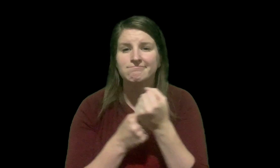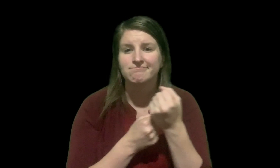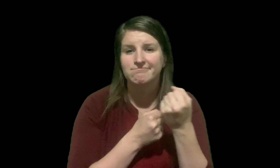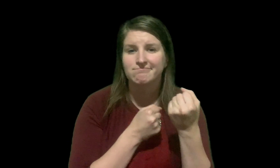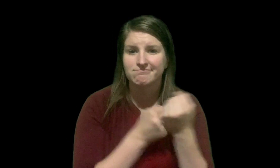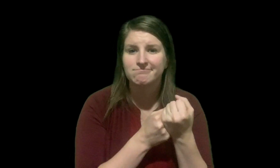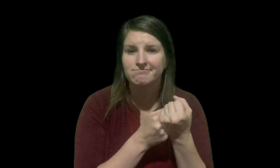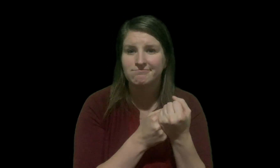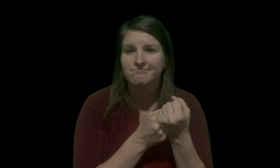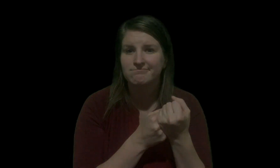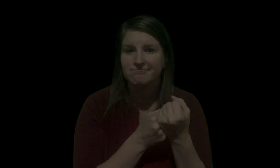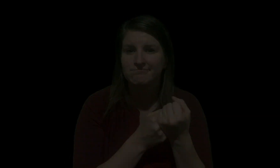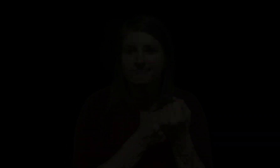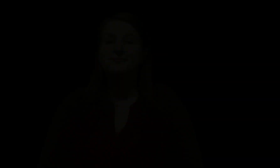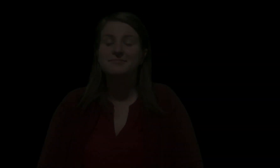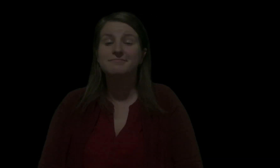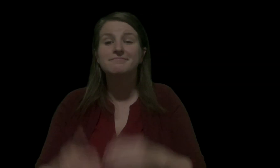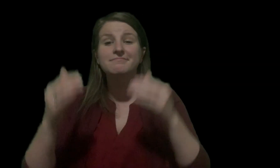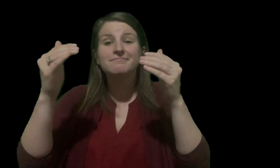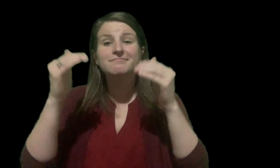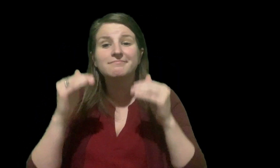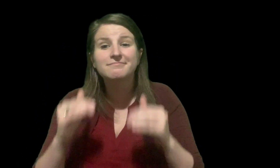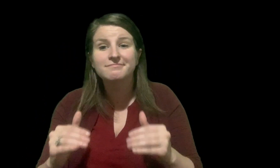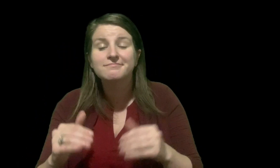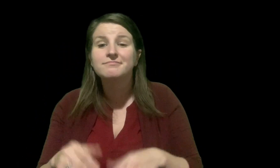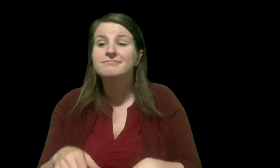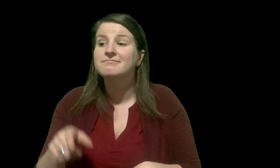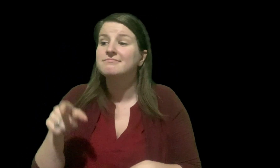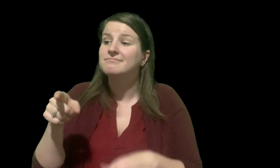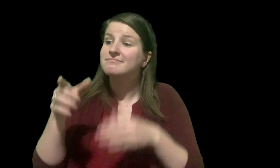Because we're all in this together, and we're here to support each other.